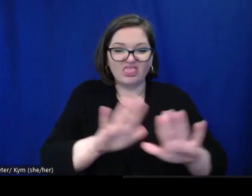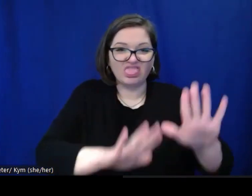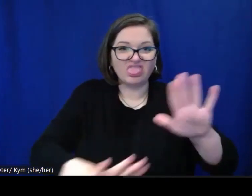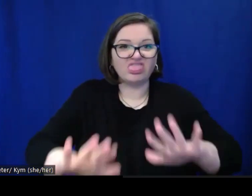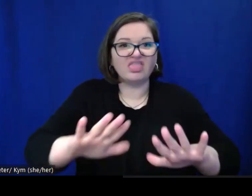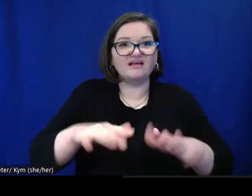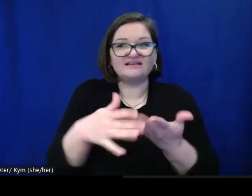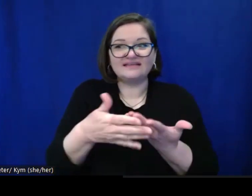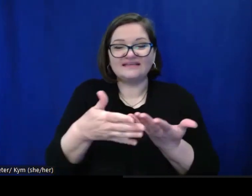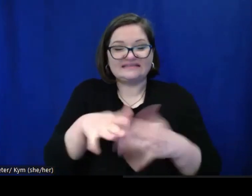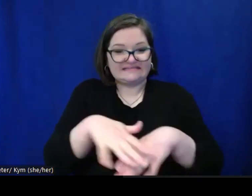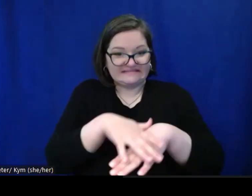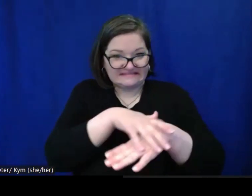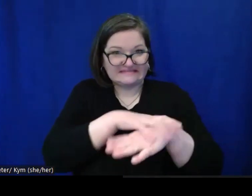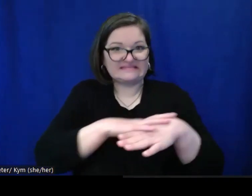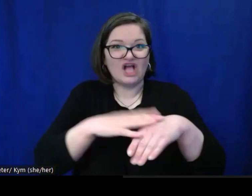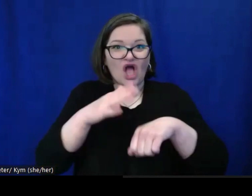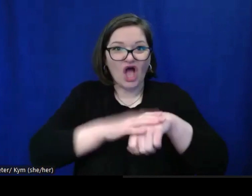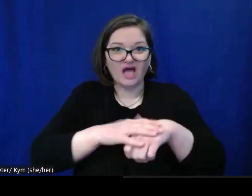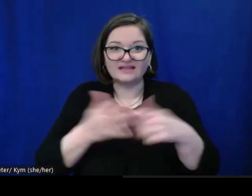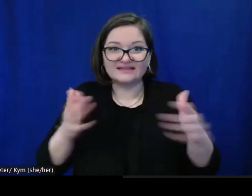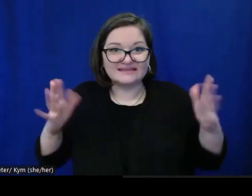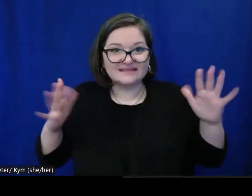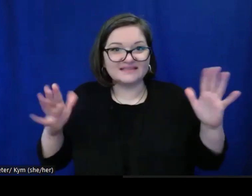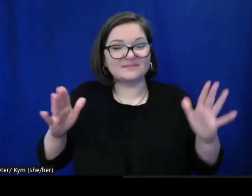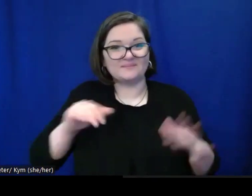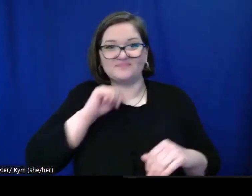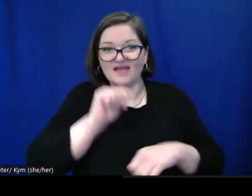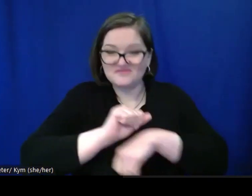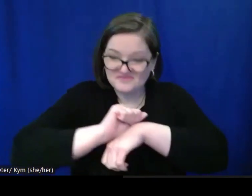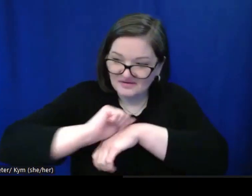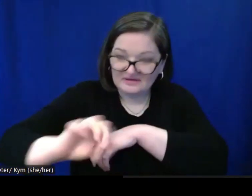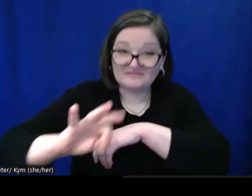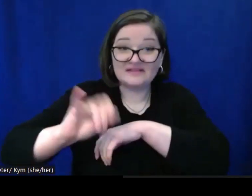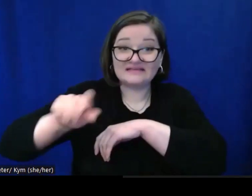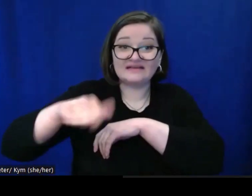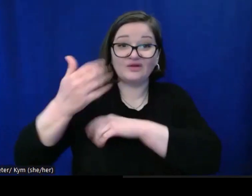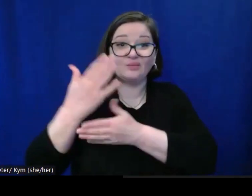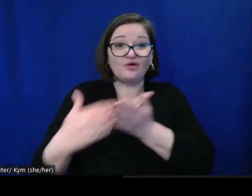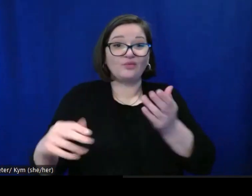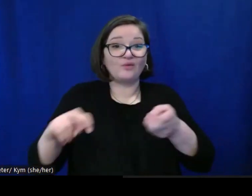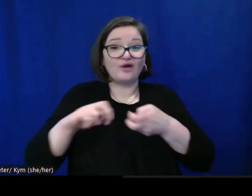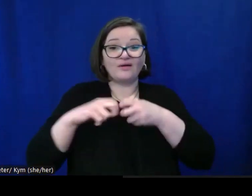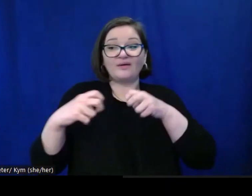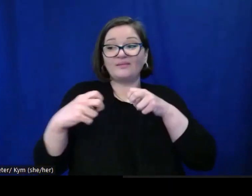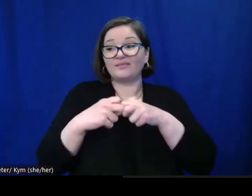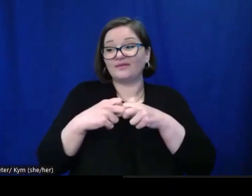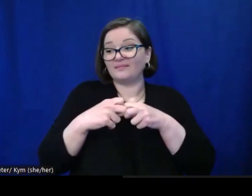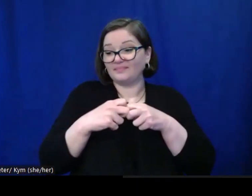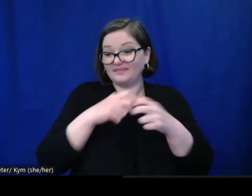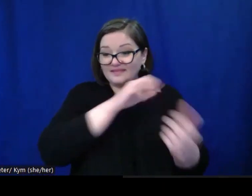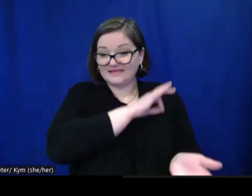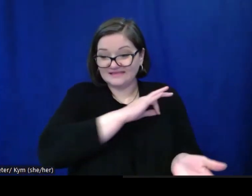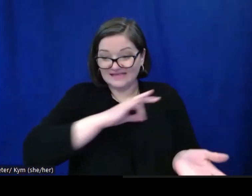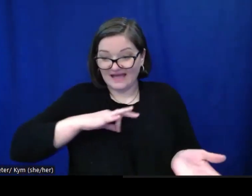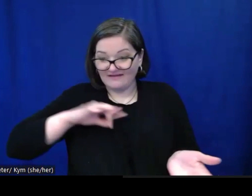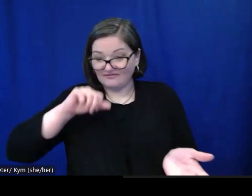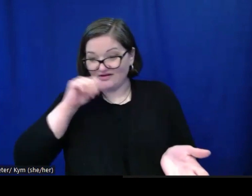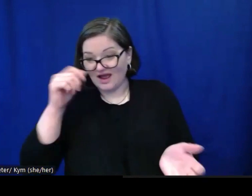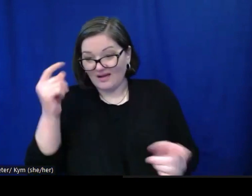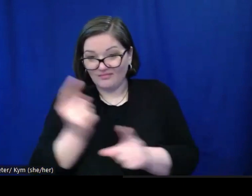And I don't know that, and that's another part of the problem, is that staff are so inadequately